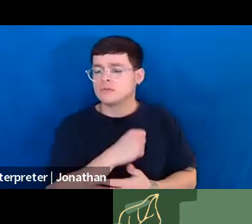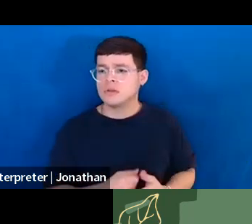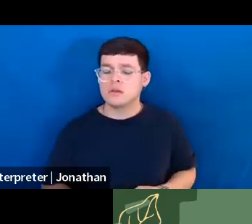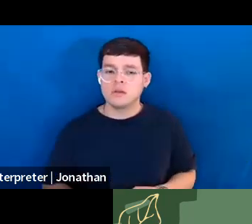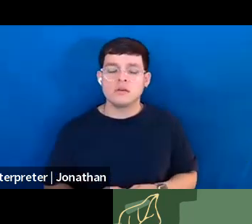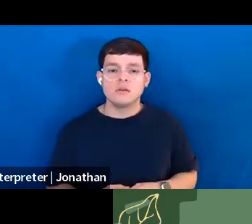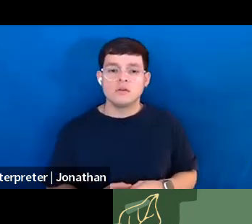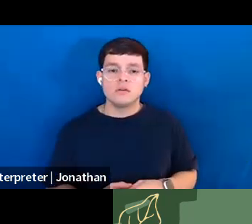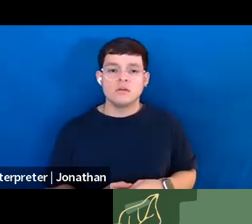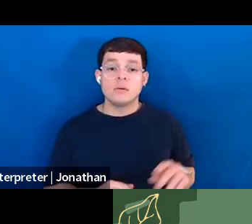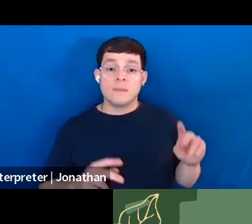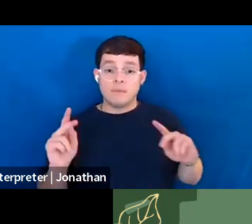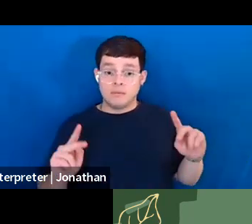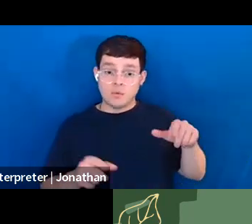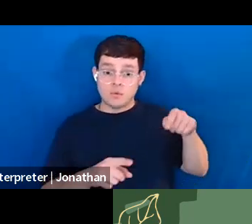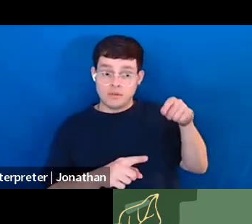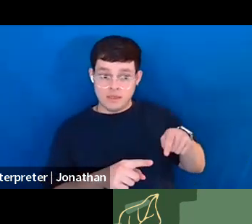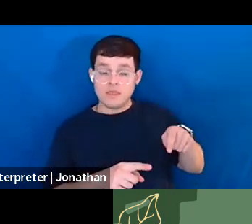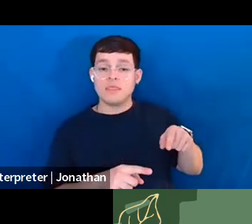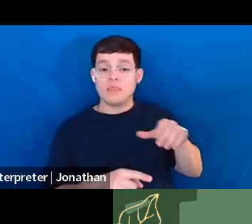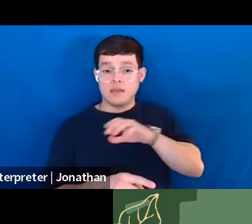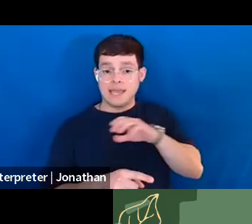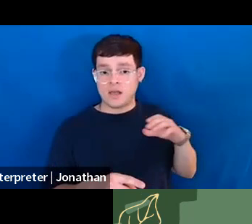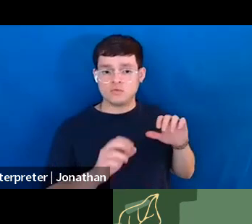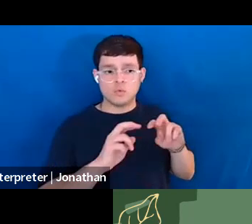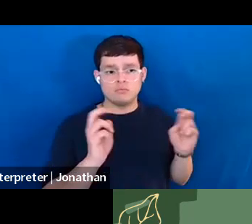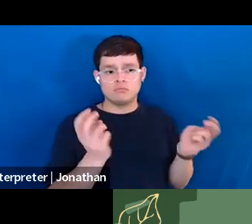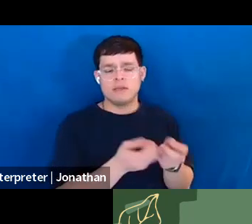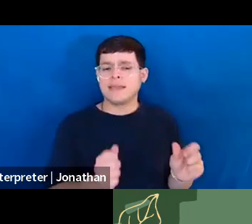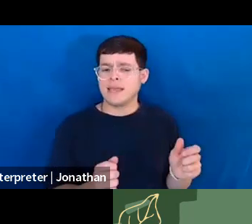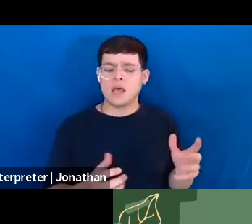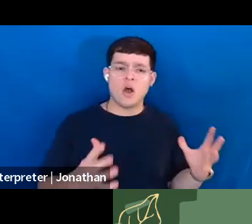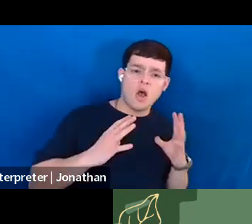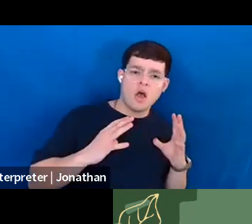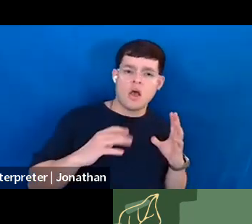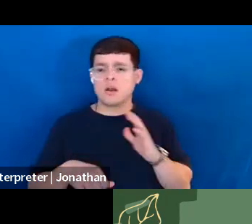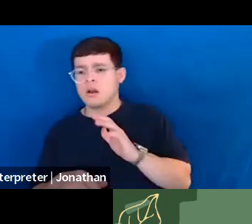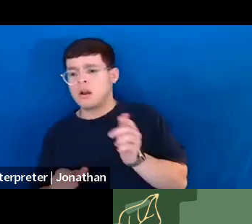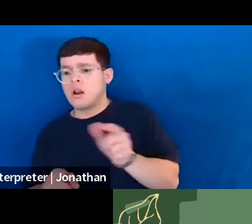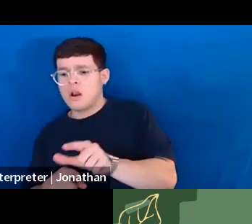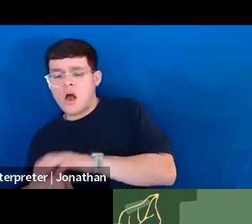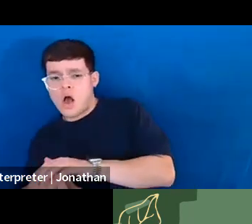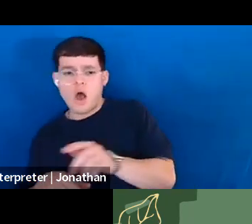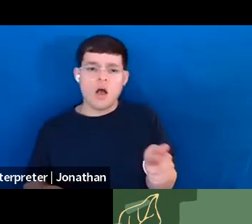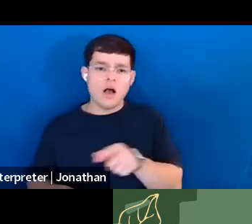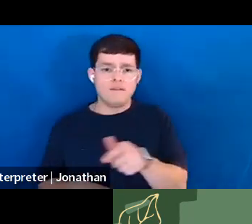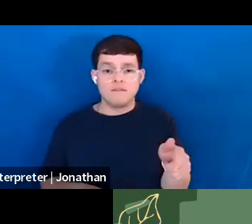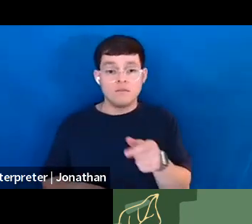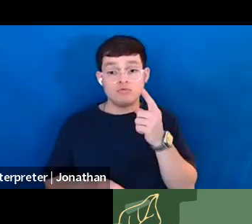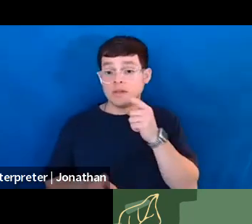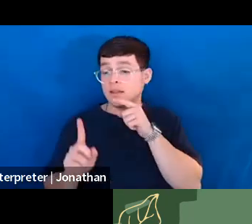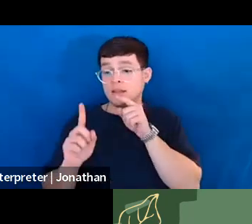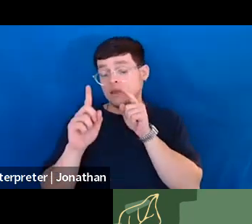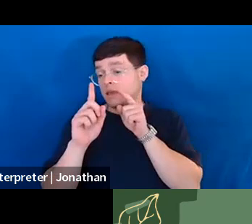folks on that advisory council can rotate on or off. And really the aim from Kirill